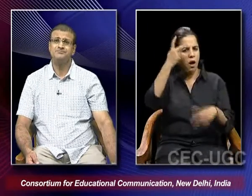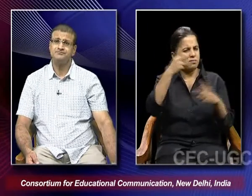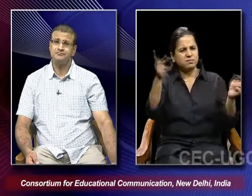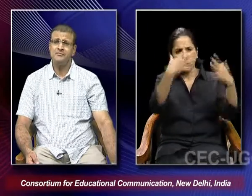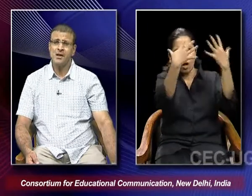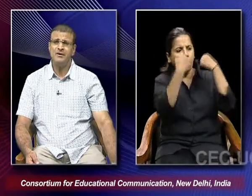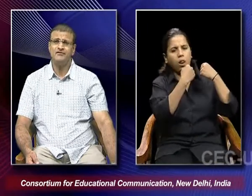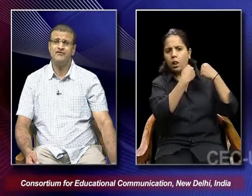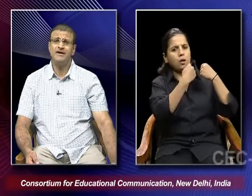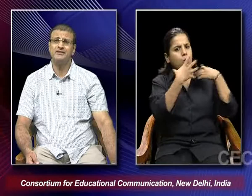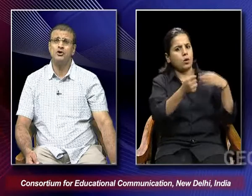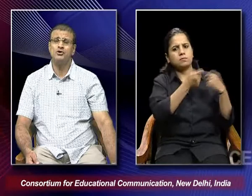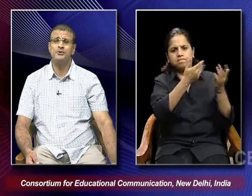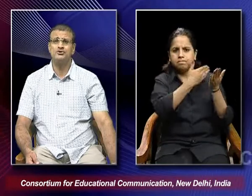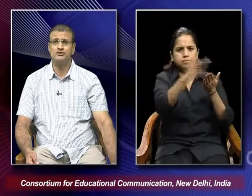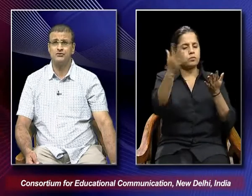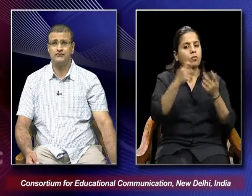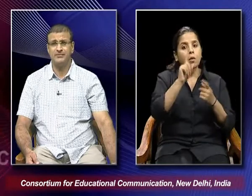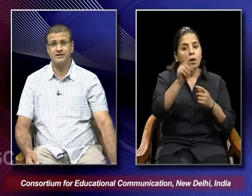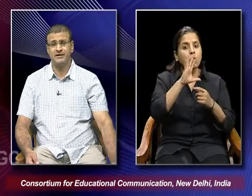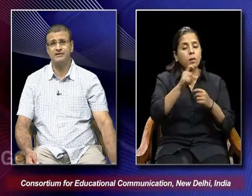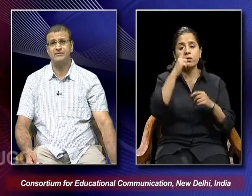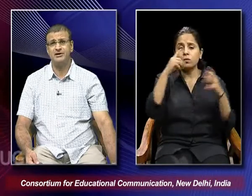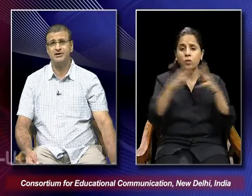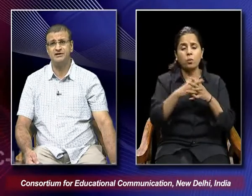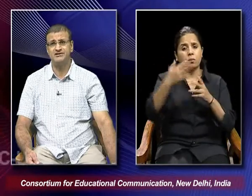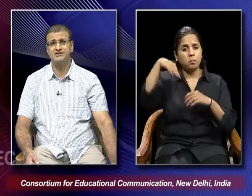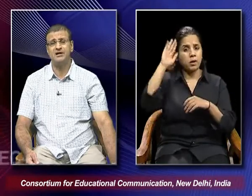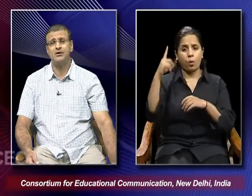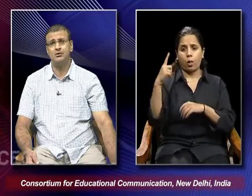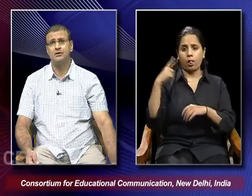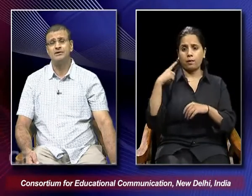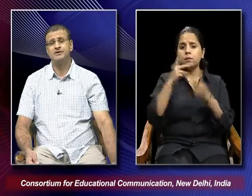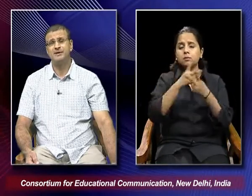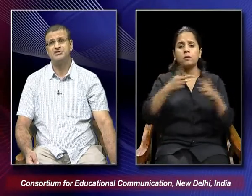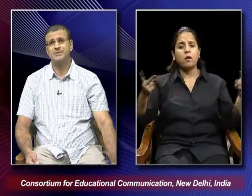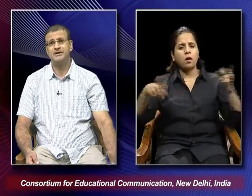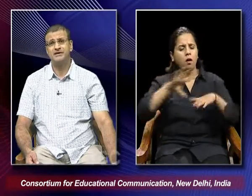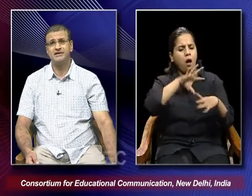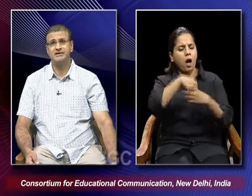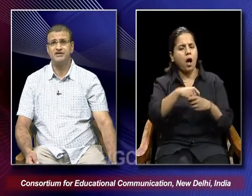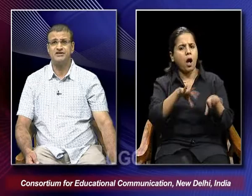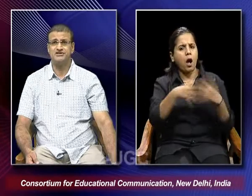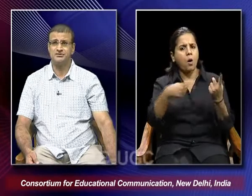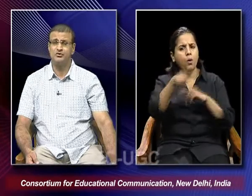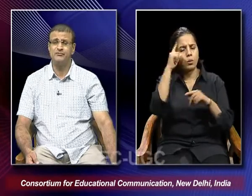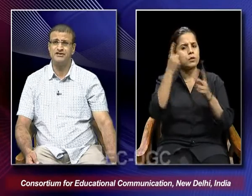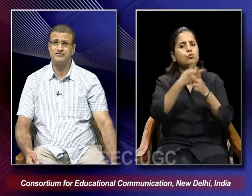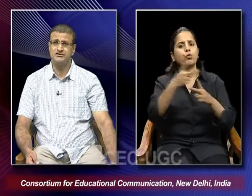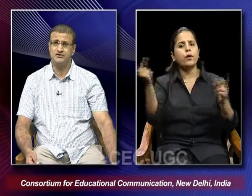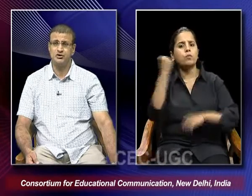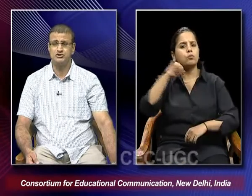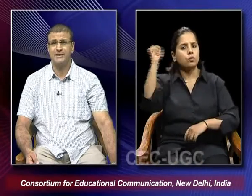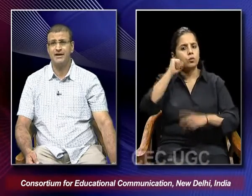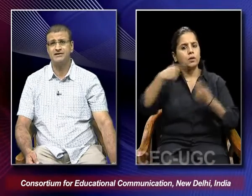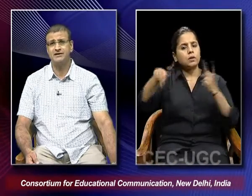them, but we find the contribution of women and the women leaders, that how they participated in the various movements which